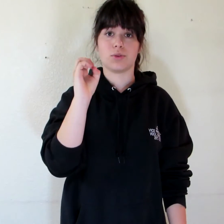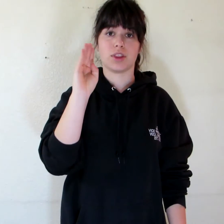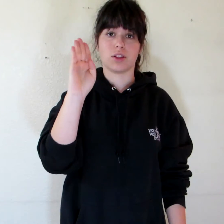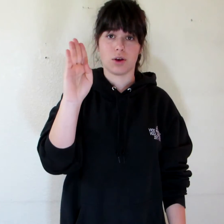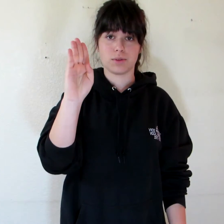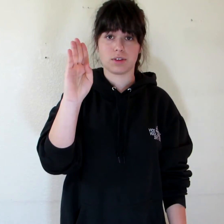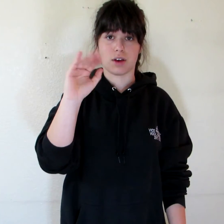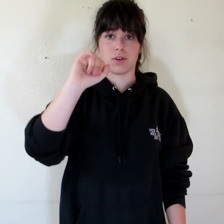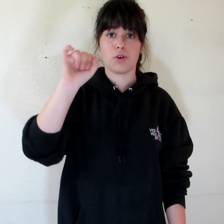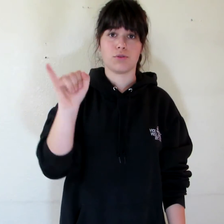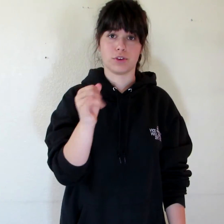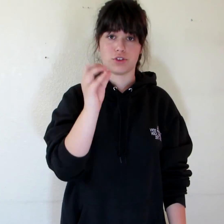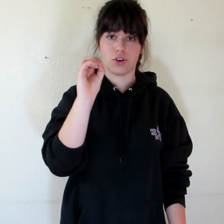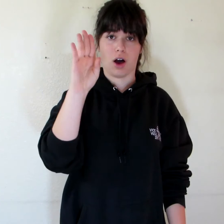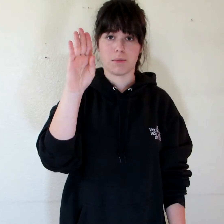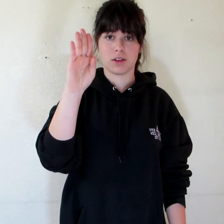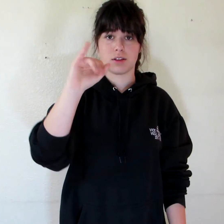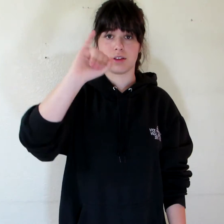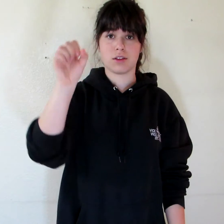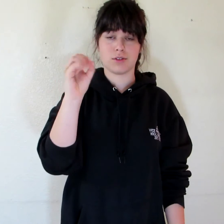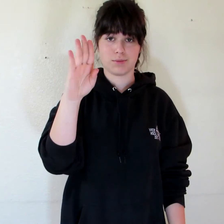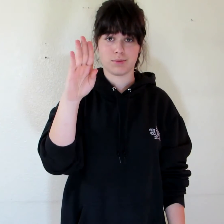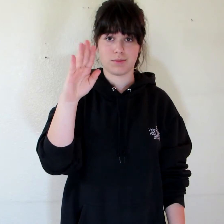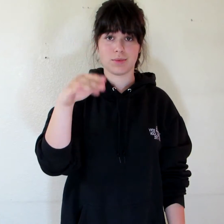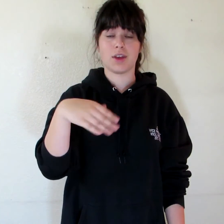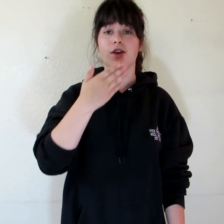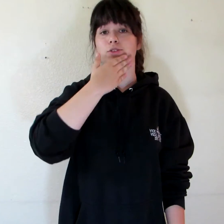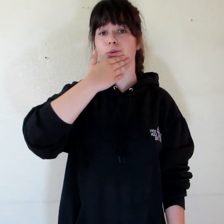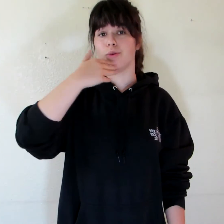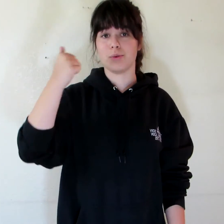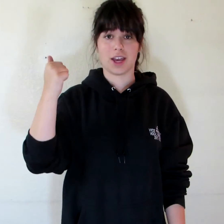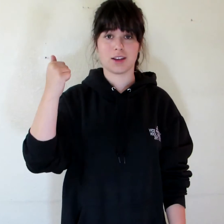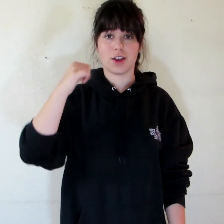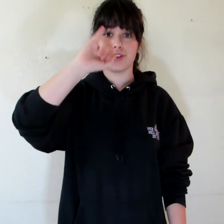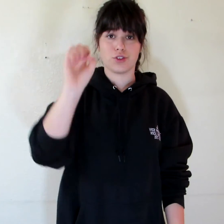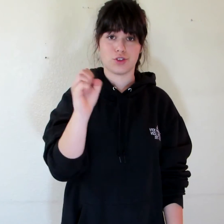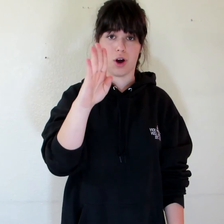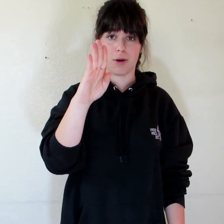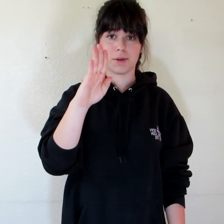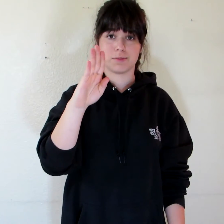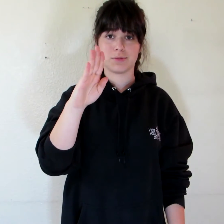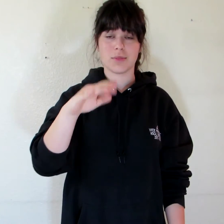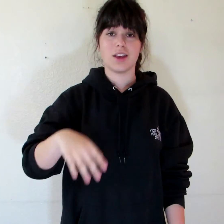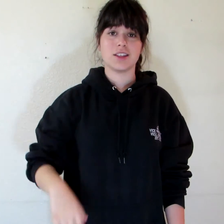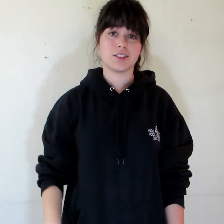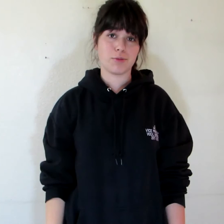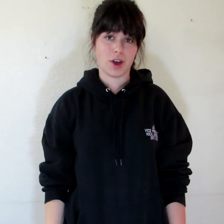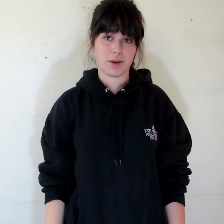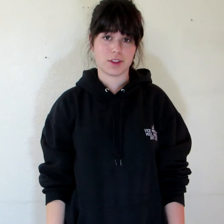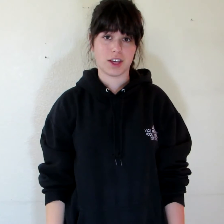the lone sign for job. So great job. Sometimes it's